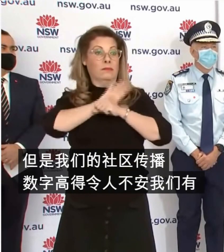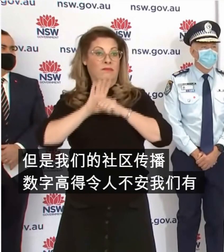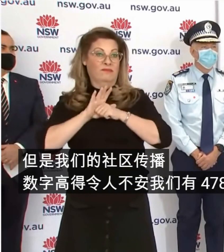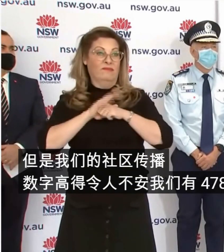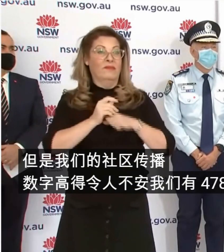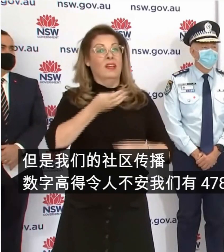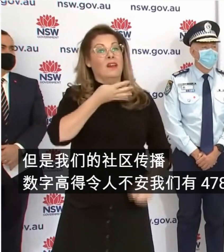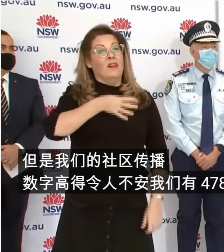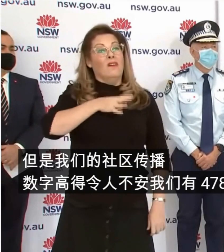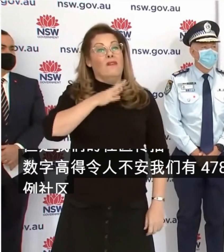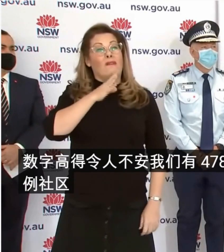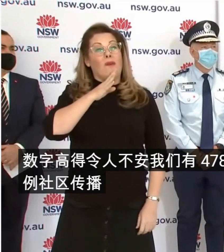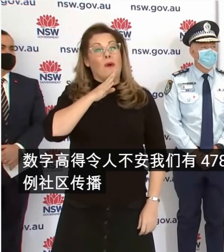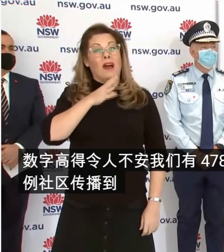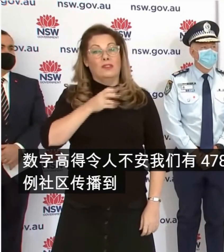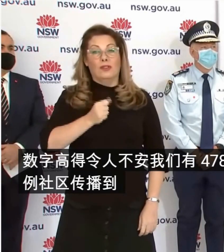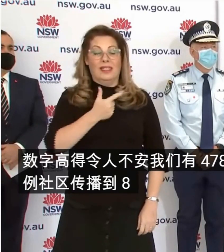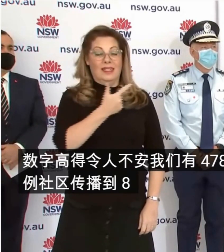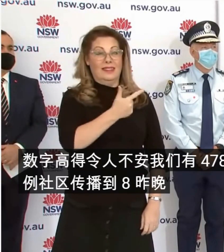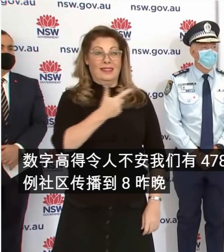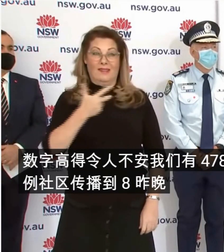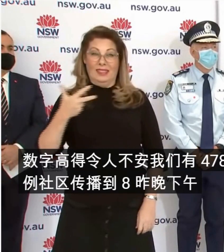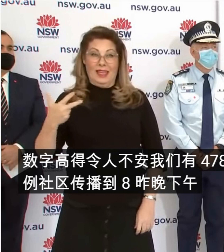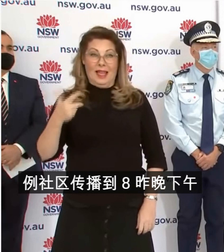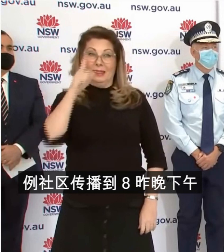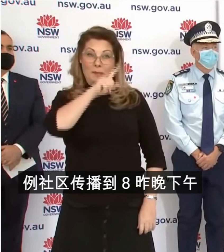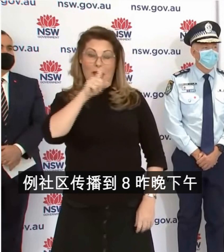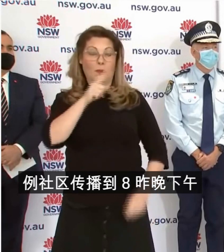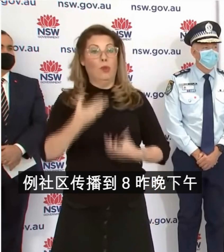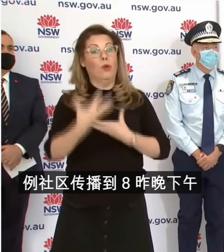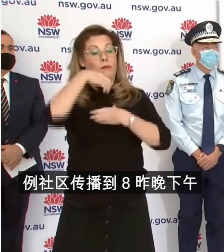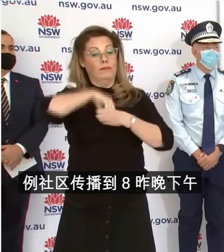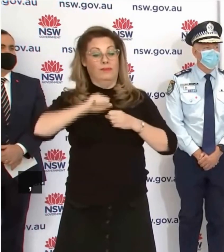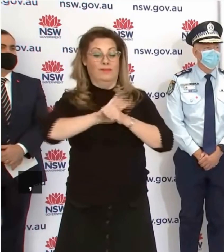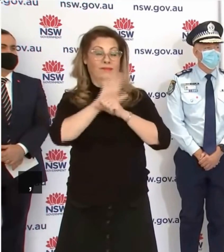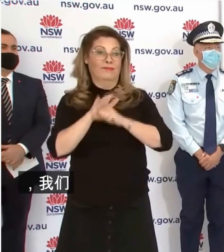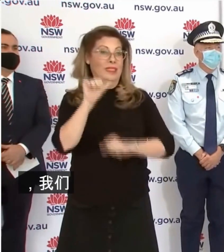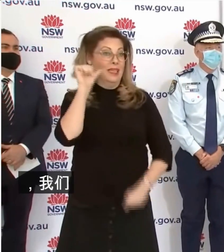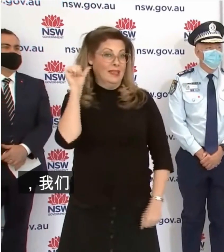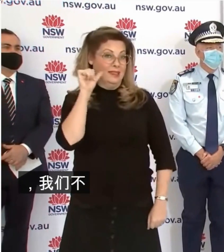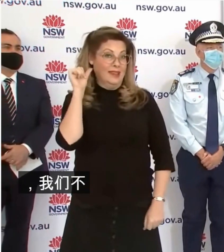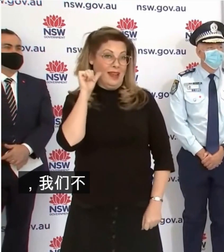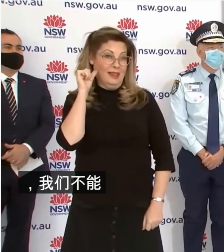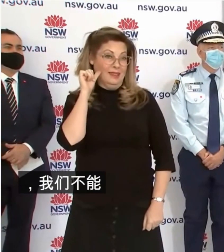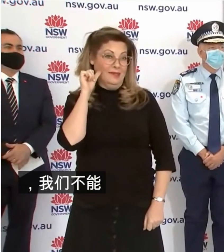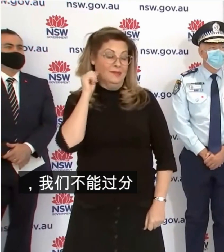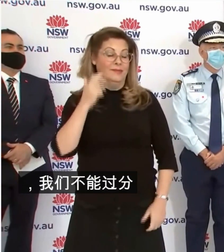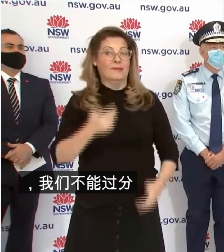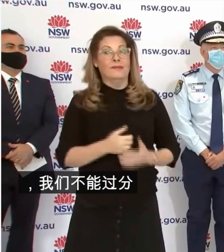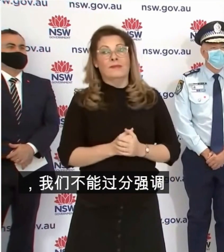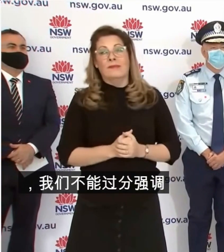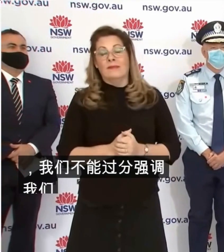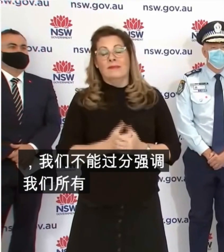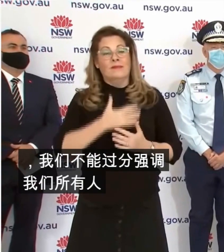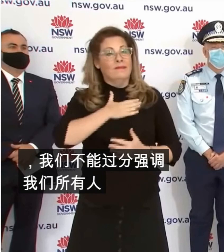had 478 cases of community transmission to 8 p.m. last night, and we can't stress enough how